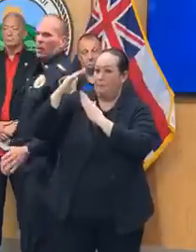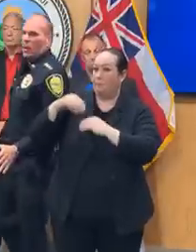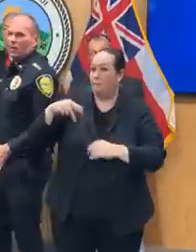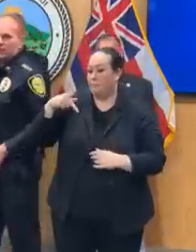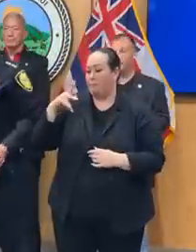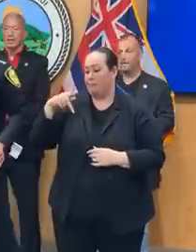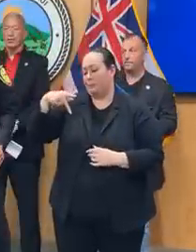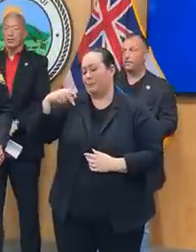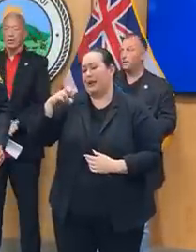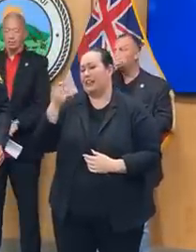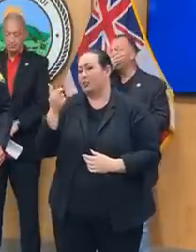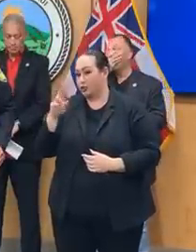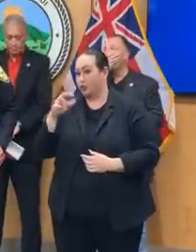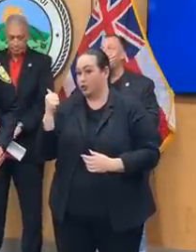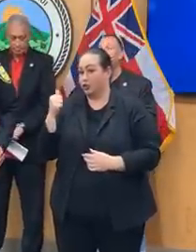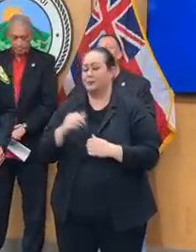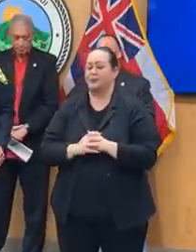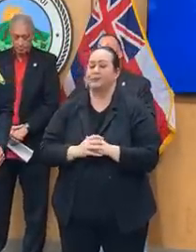Aloha.